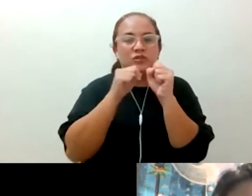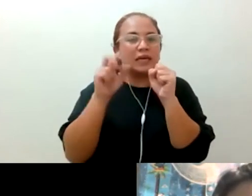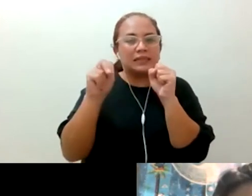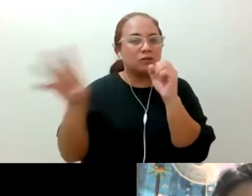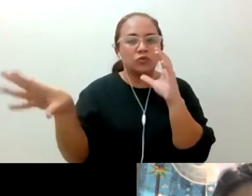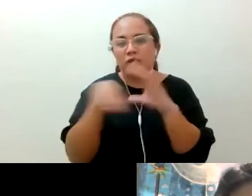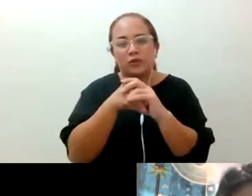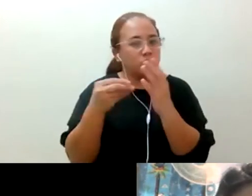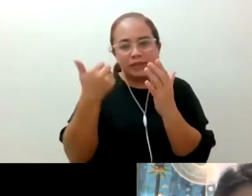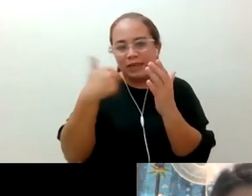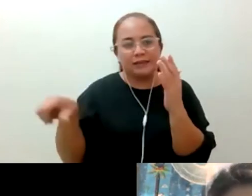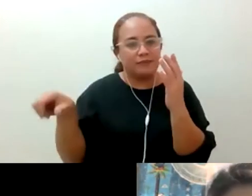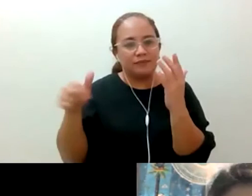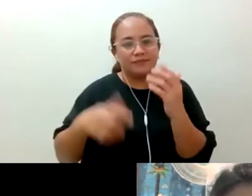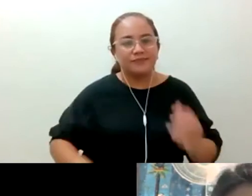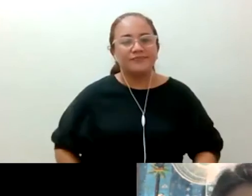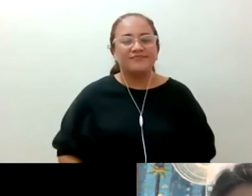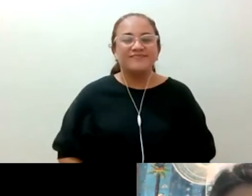include anything else.